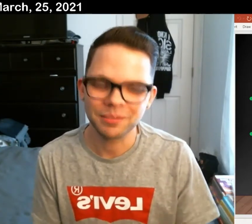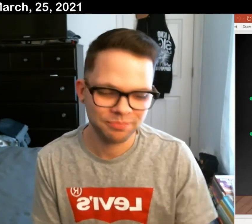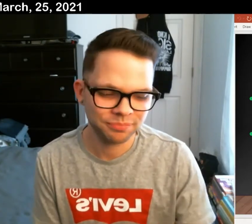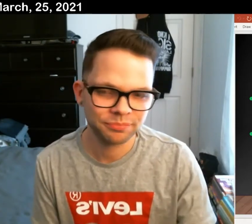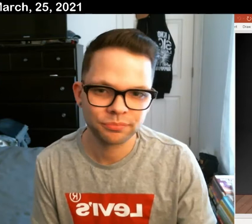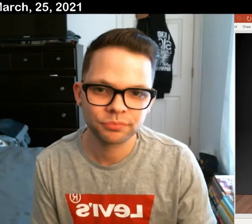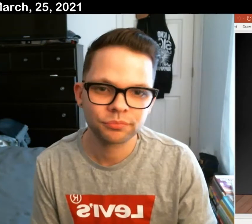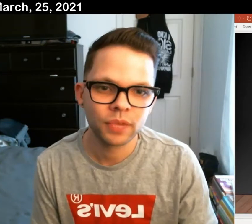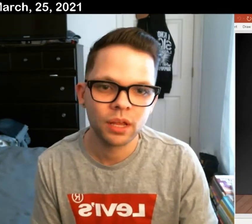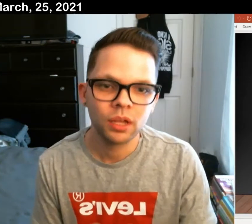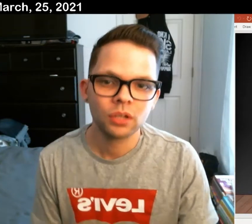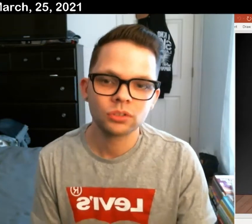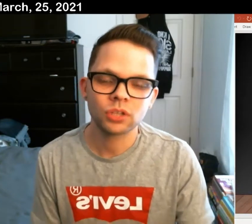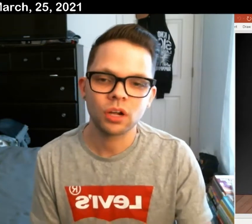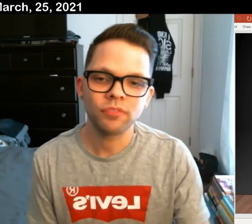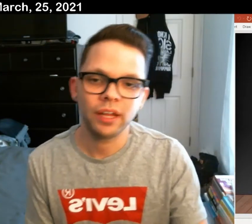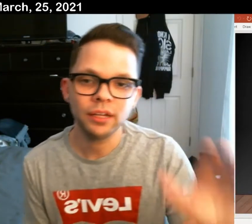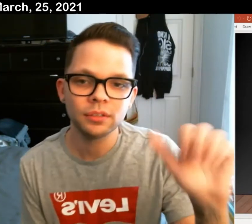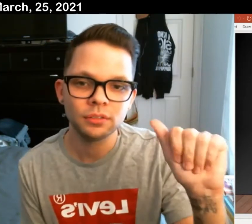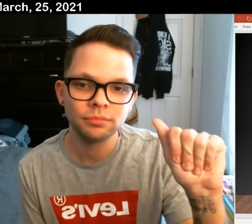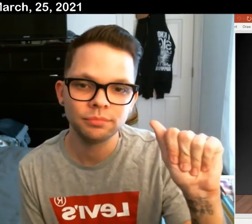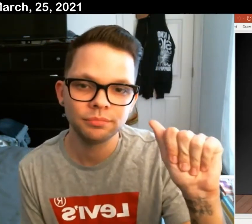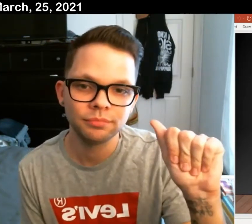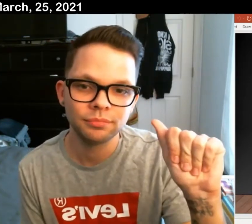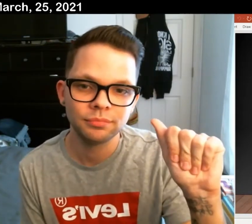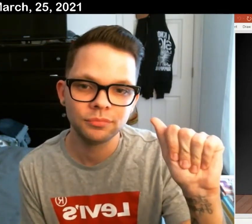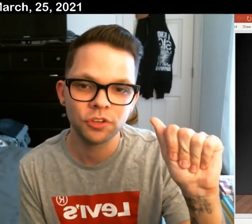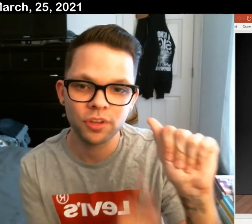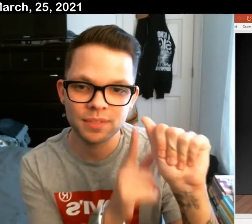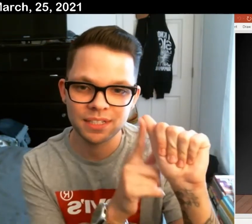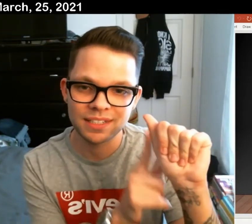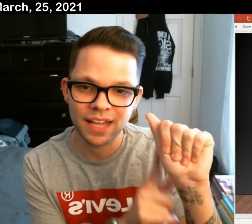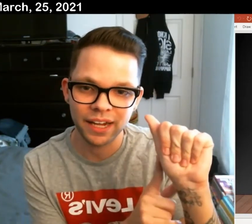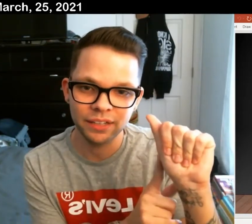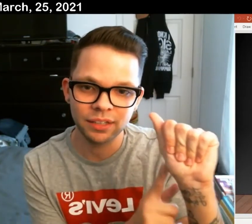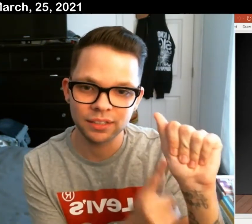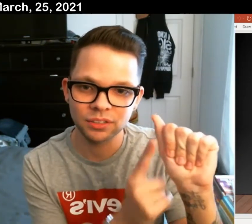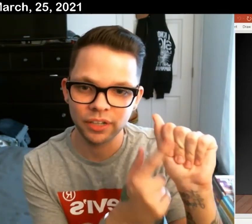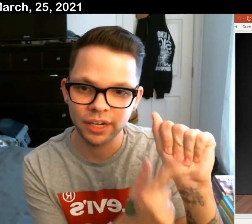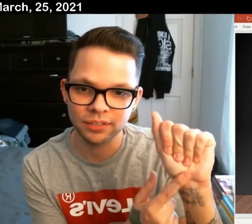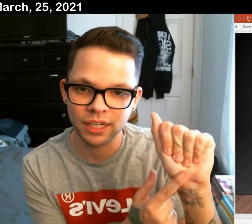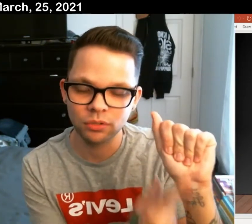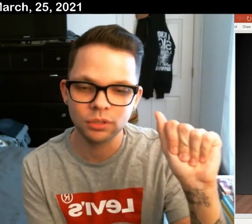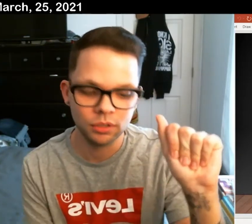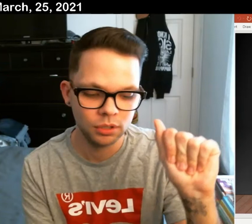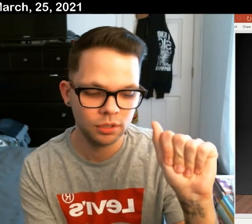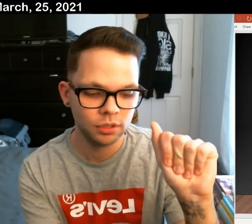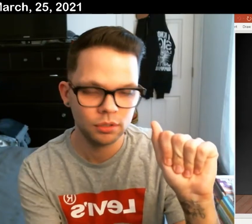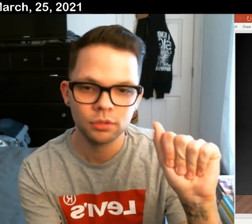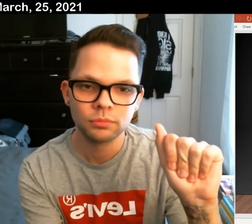yeah, to start off, A, your thumb is on the side like this, your hand's down.